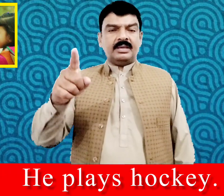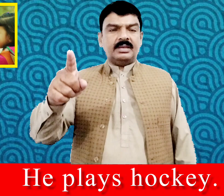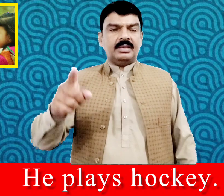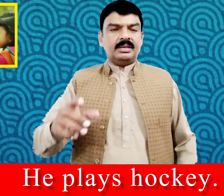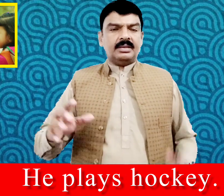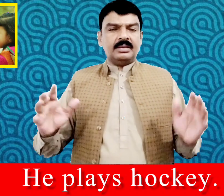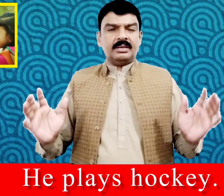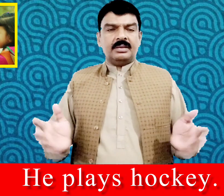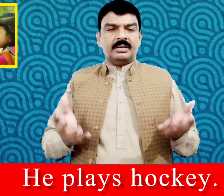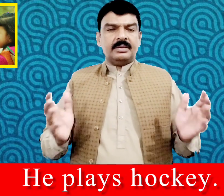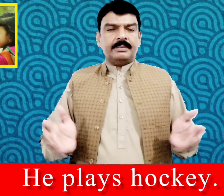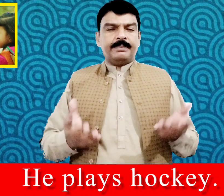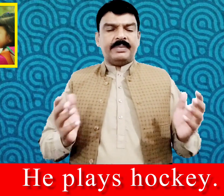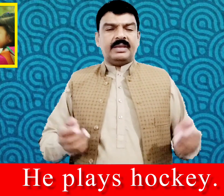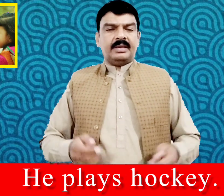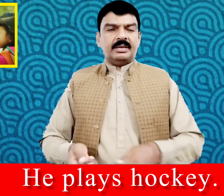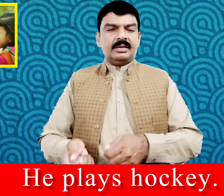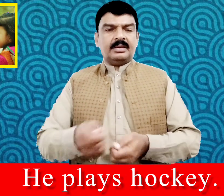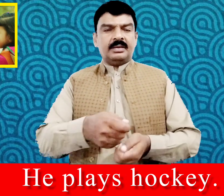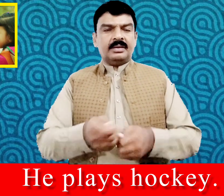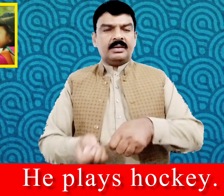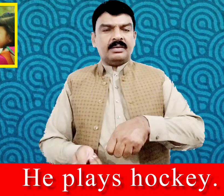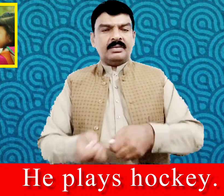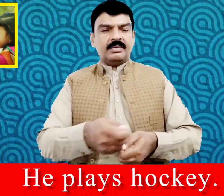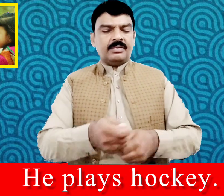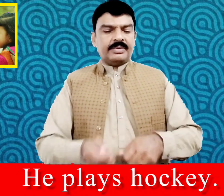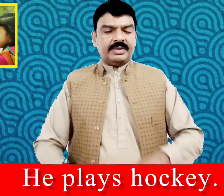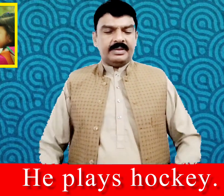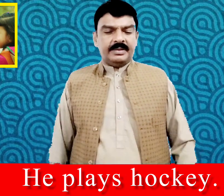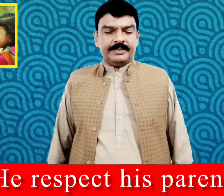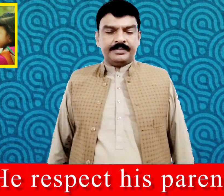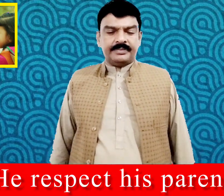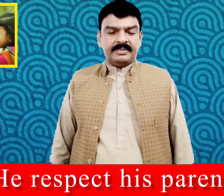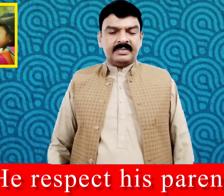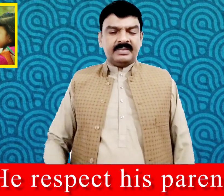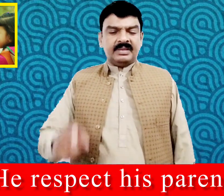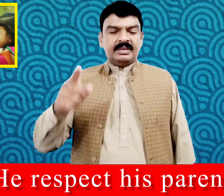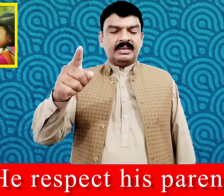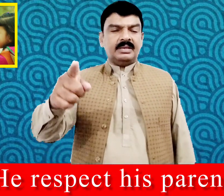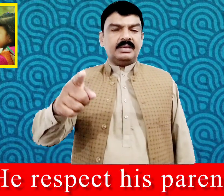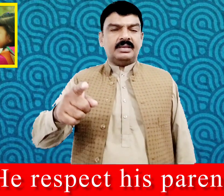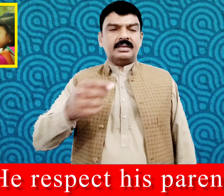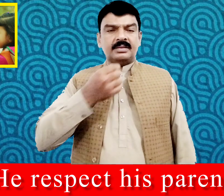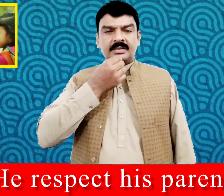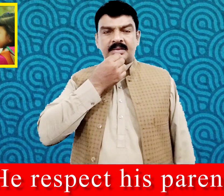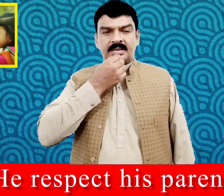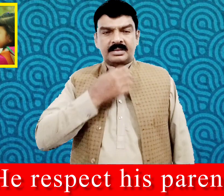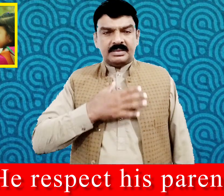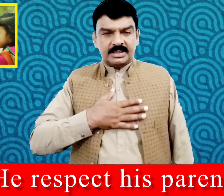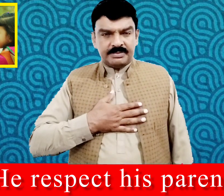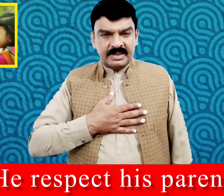He play hockey. He